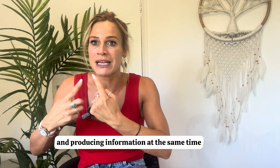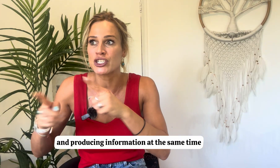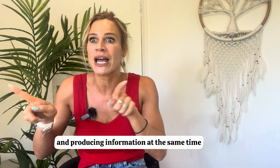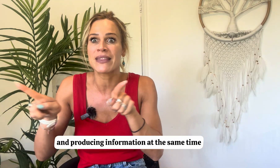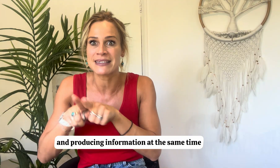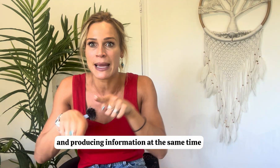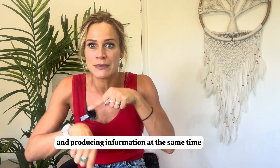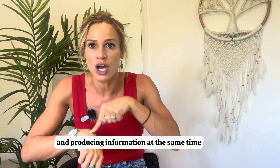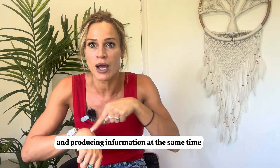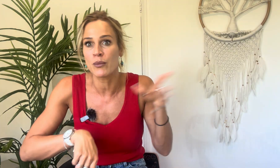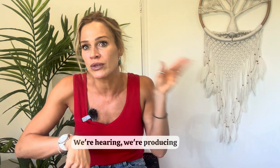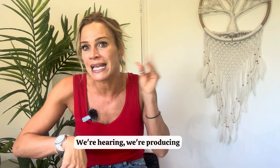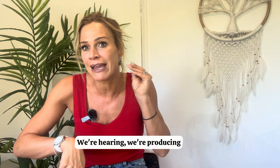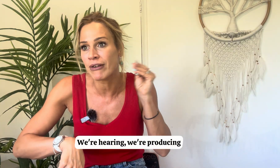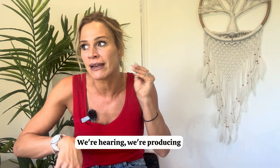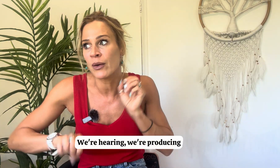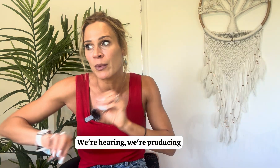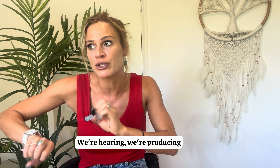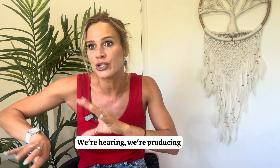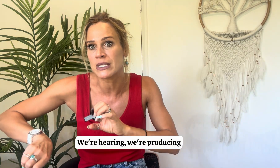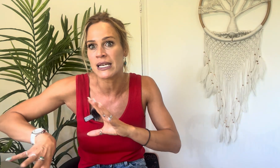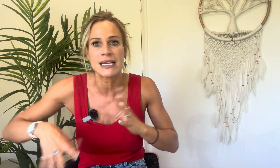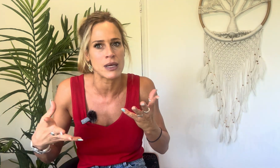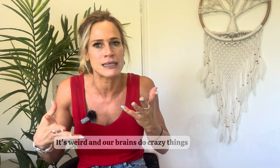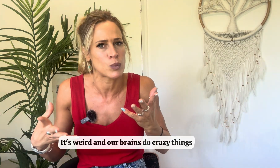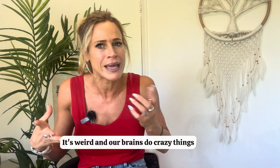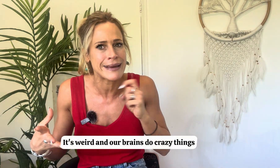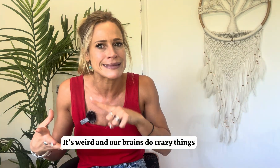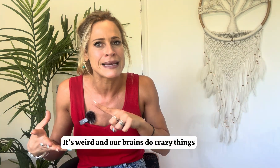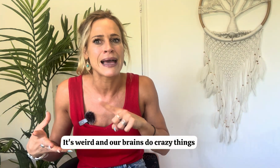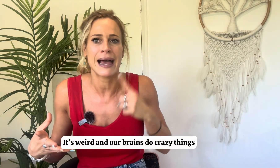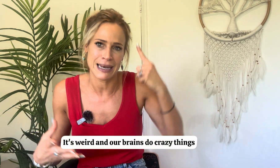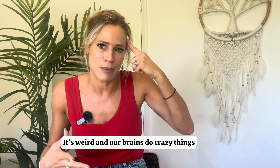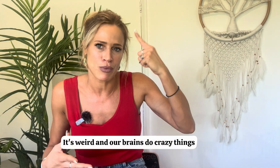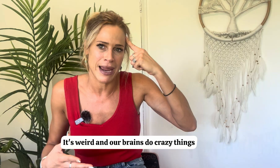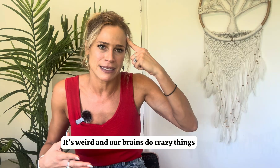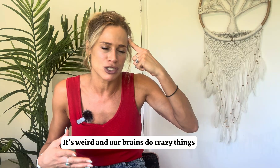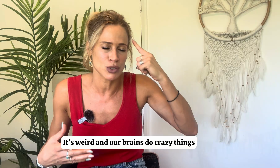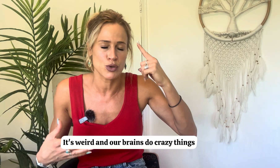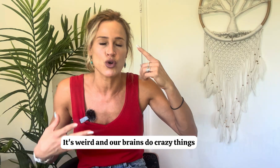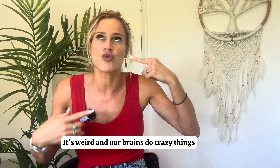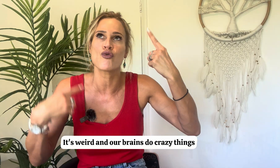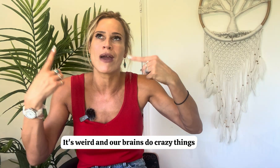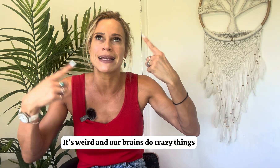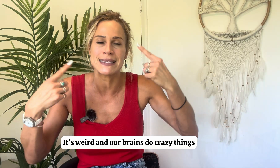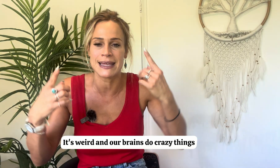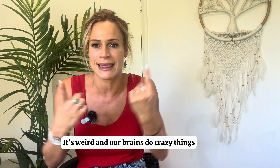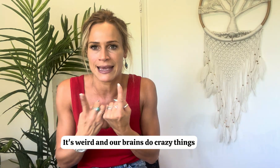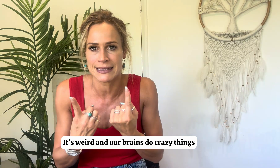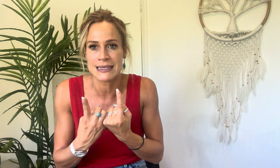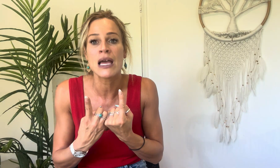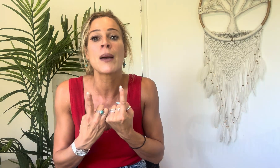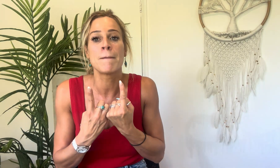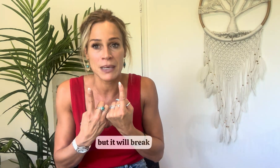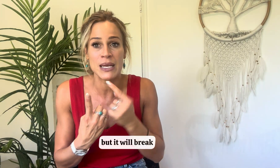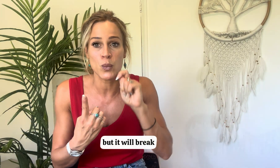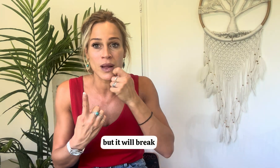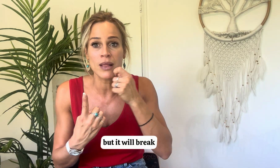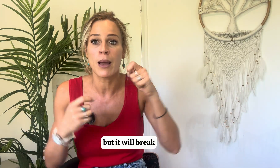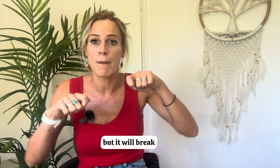at the same time. Whilst hearing, we're producing. It's weird, and our brains do crazy things, but it will